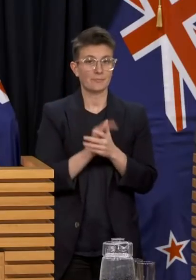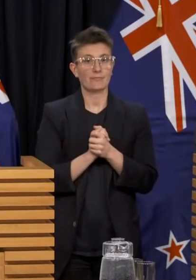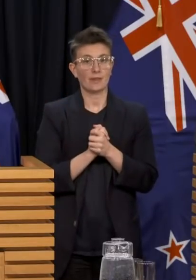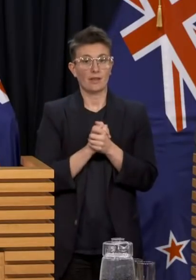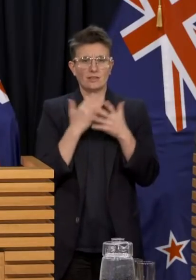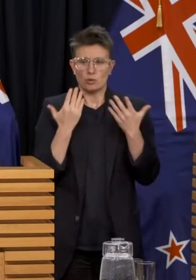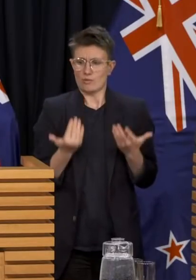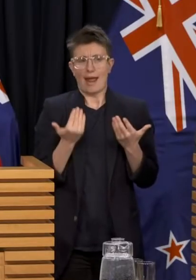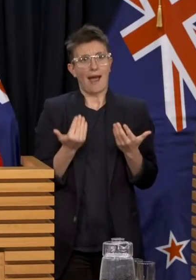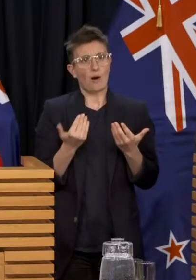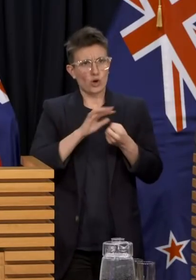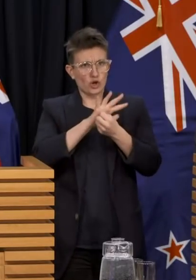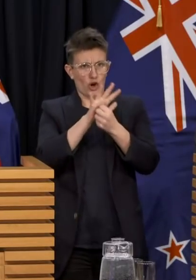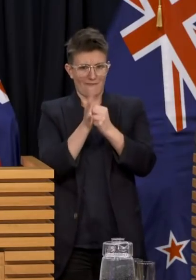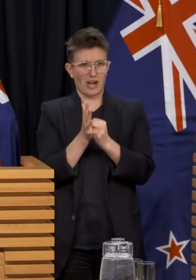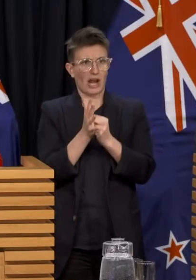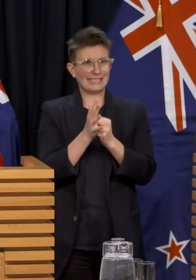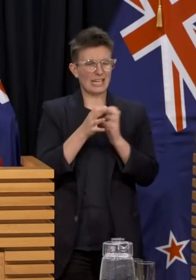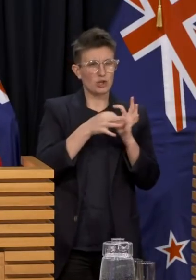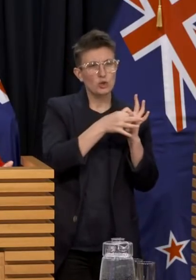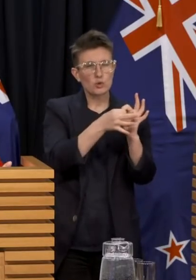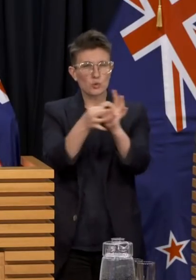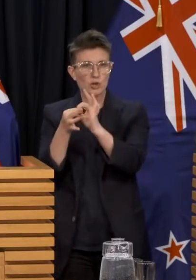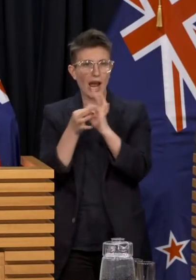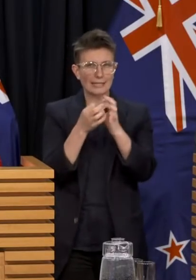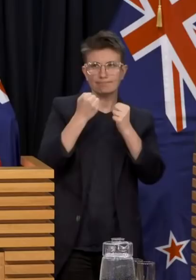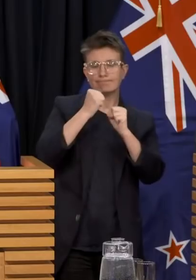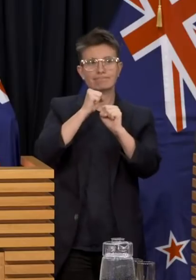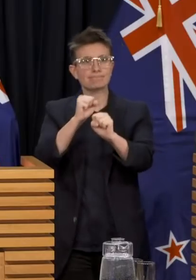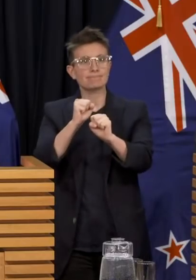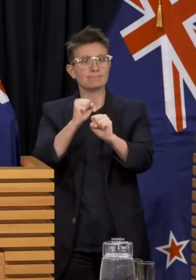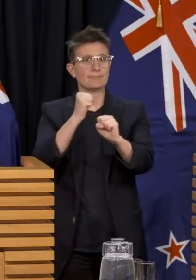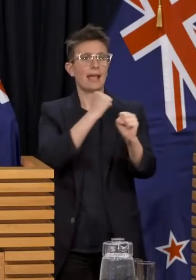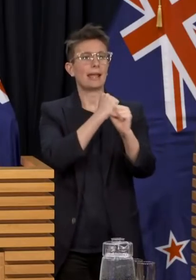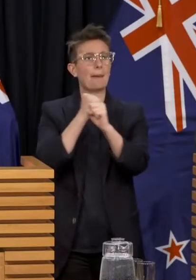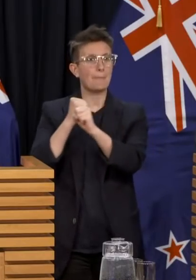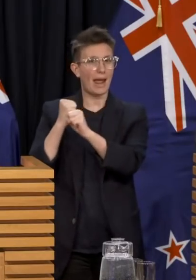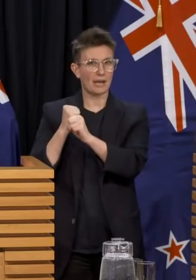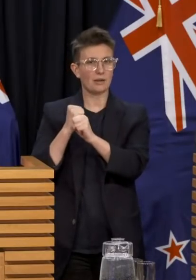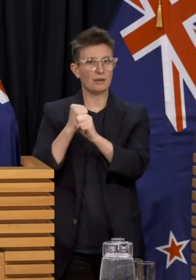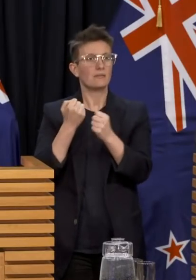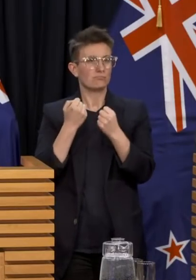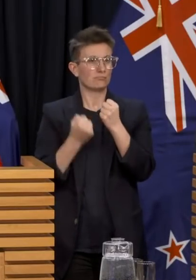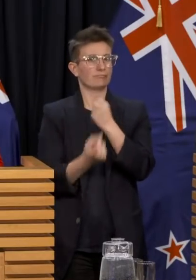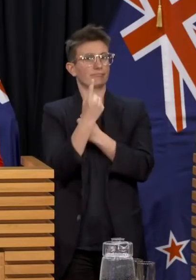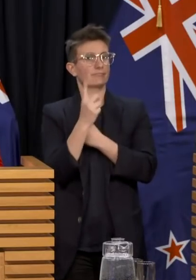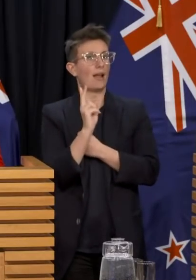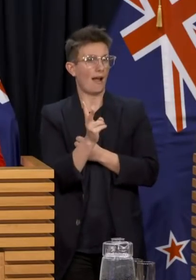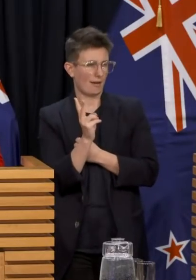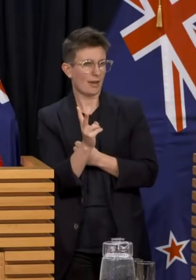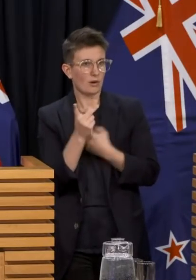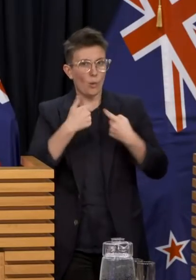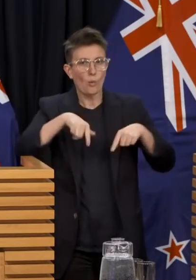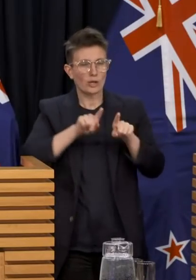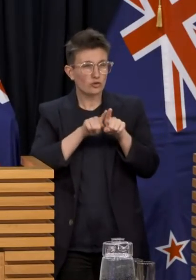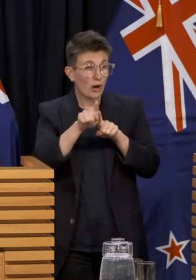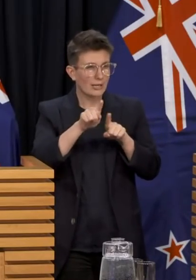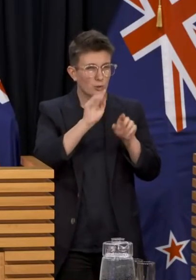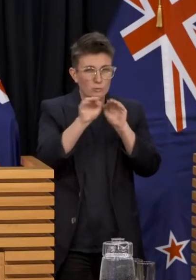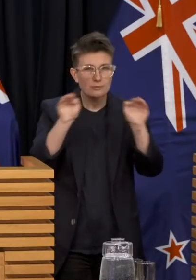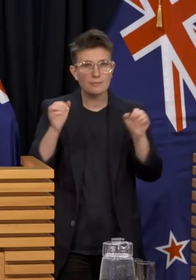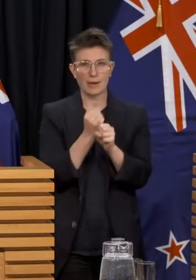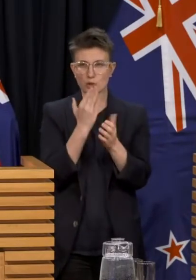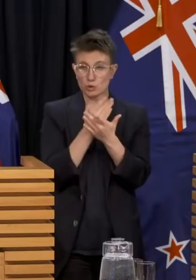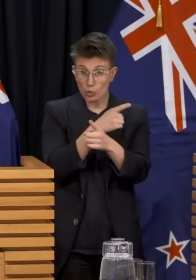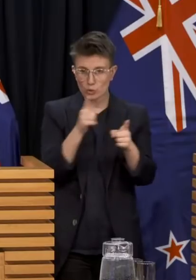calling on New Zealanders to be ready, because of course, while we're still at alert level 1, ongoing vigilance is still